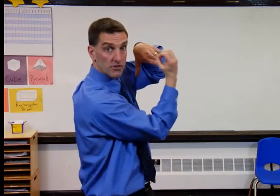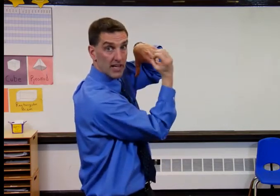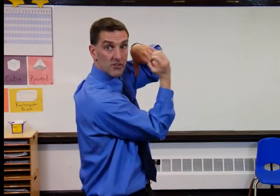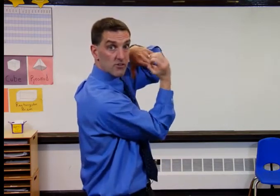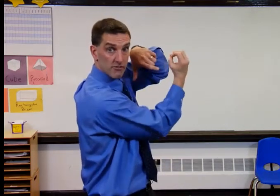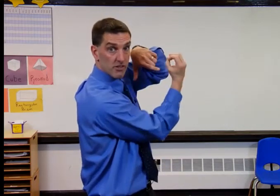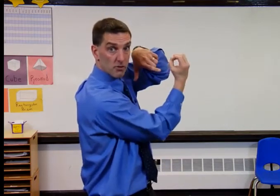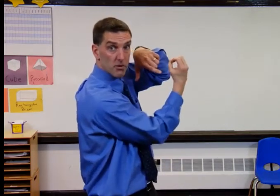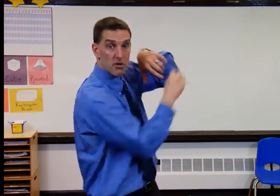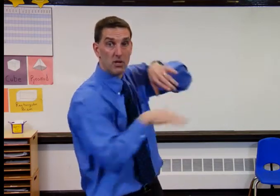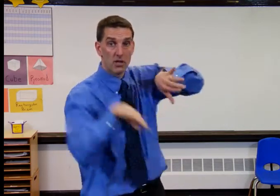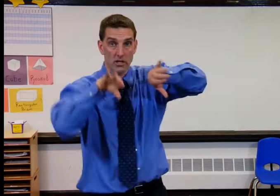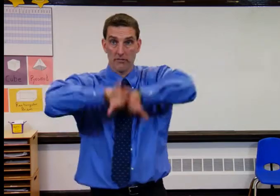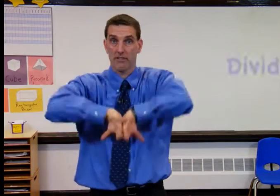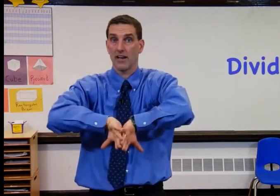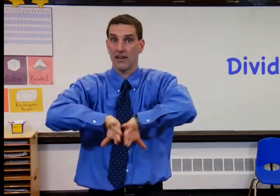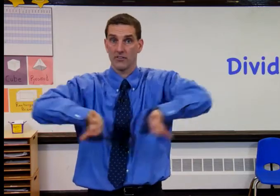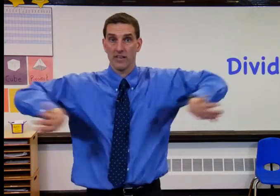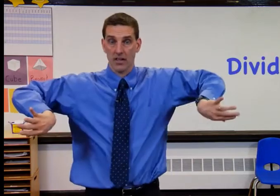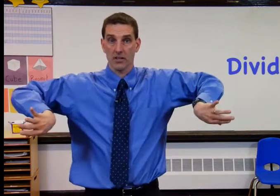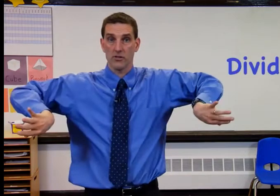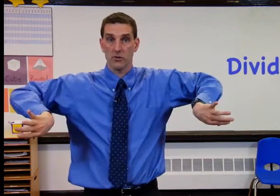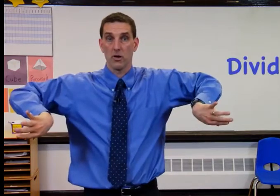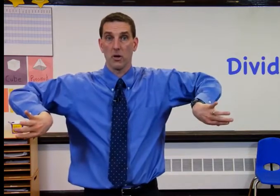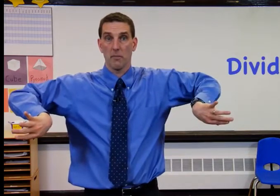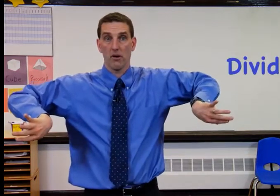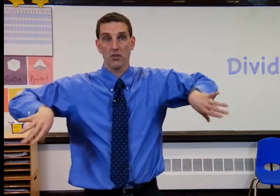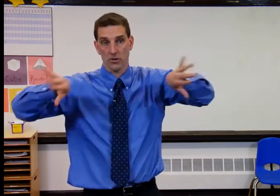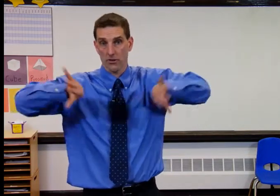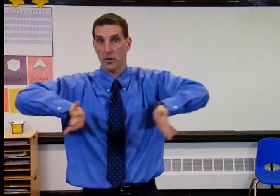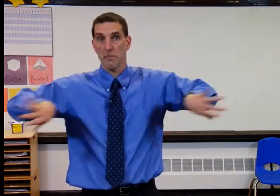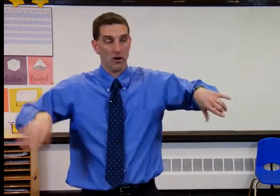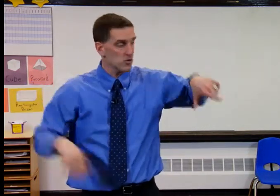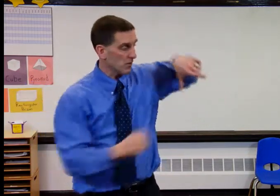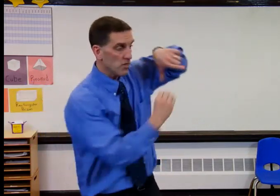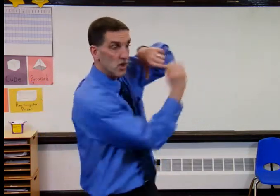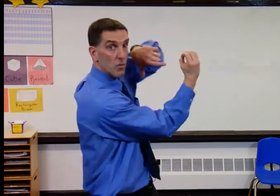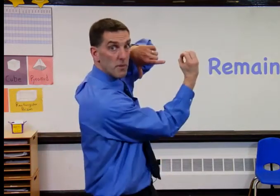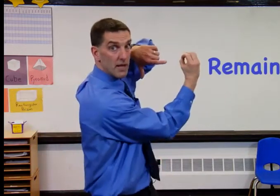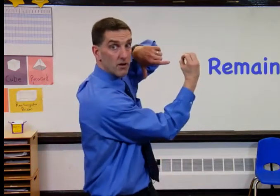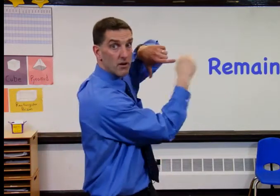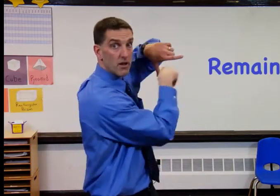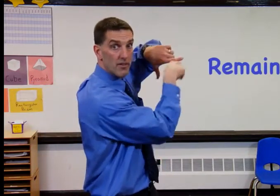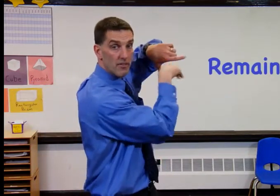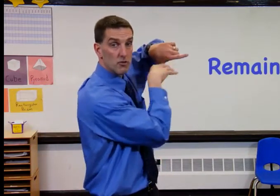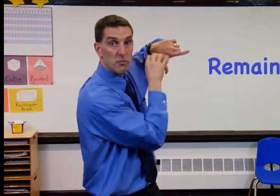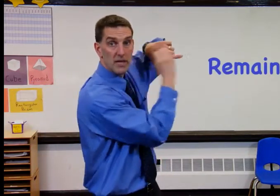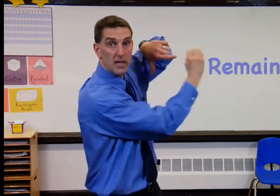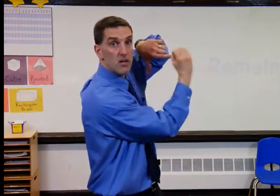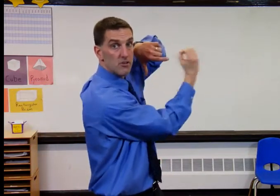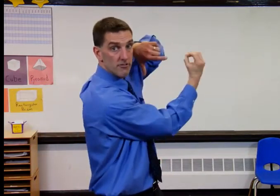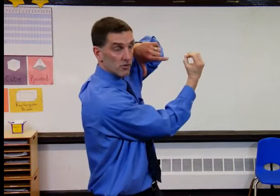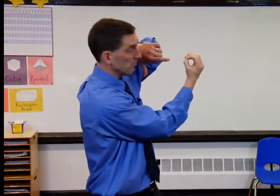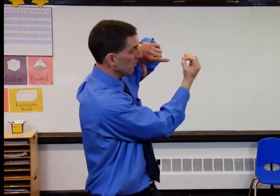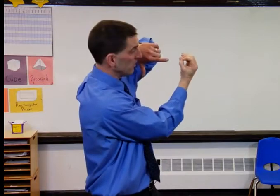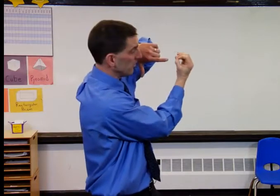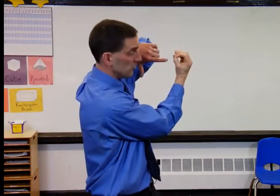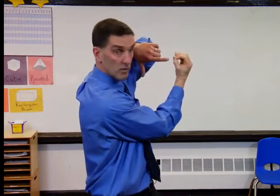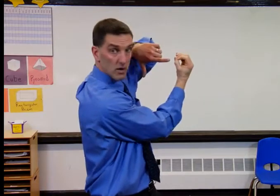it's divisible. You can divide in exactly 2 parts or 3 parts with no remainder. This would be divisible with the 0,